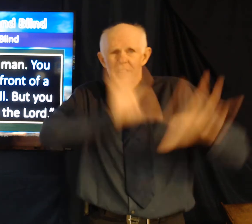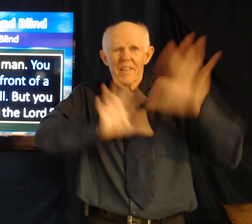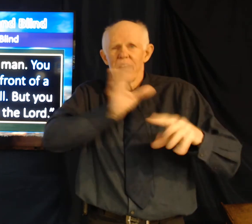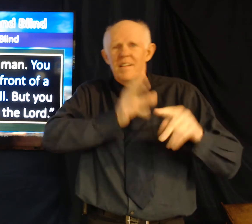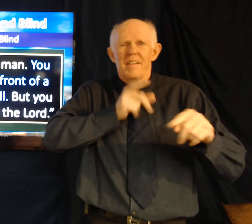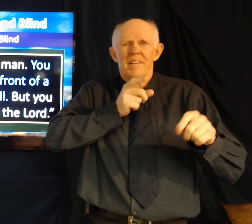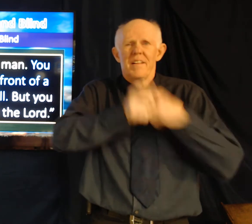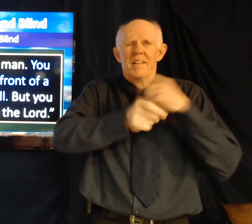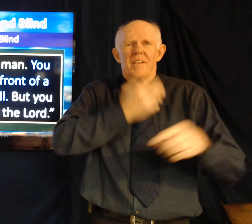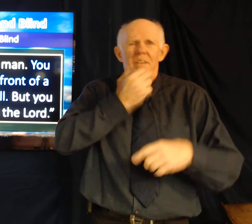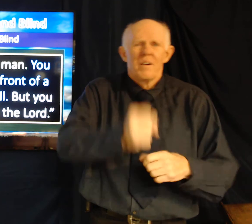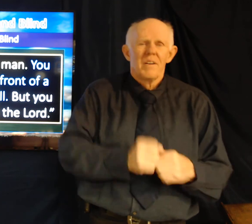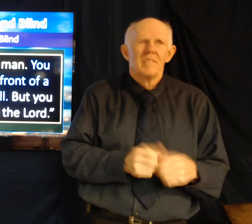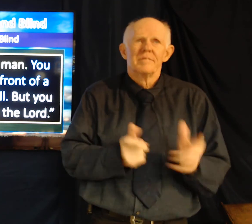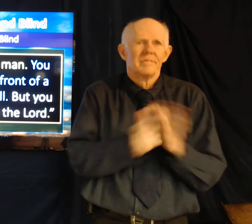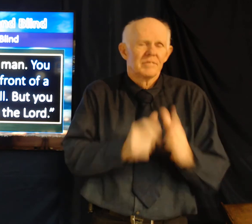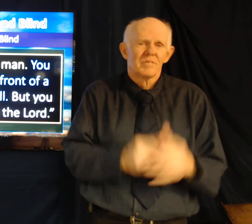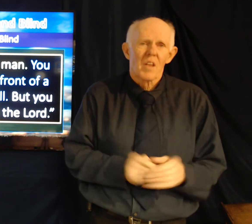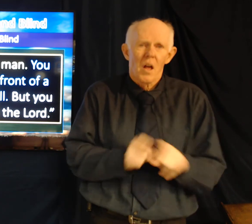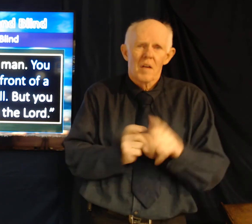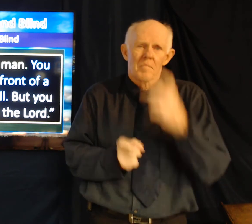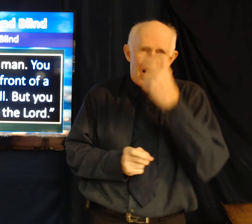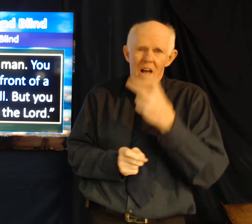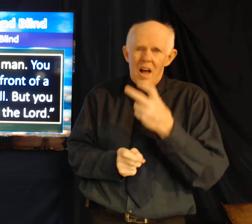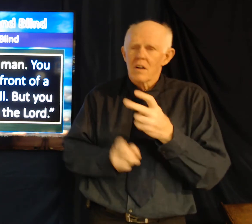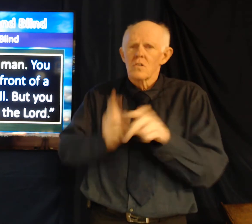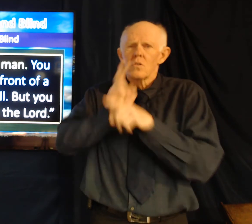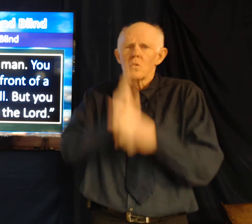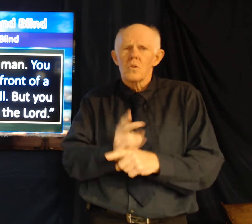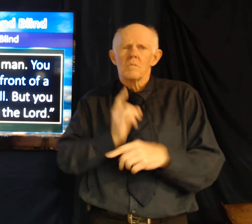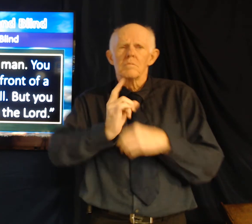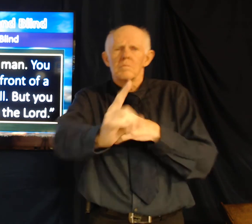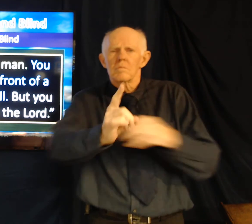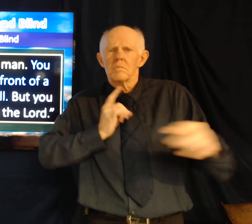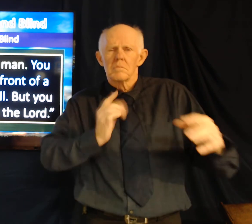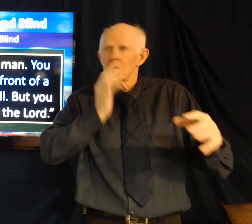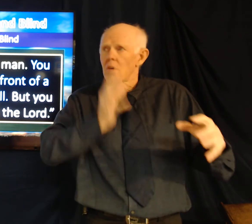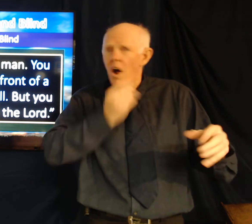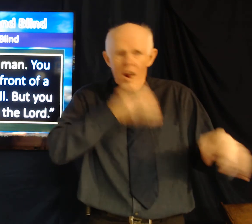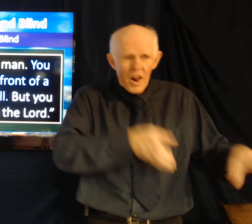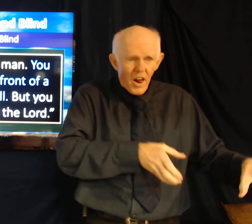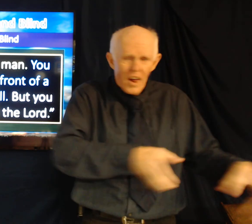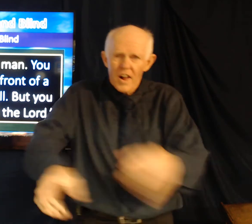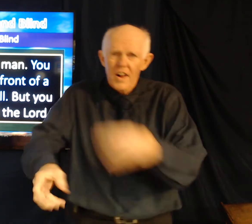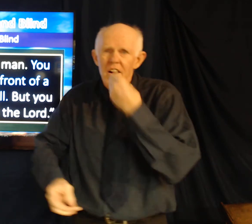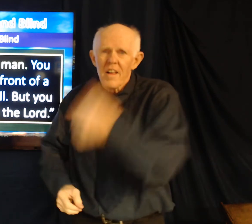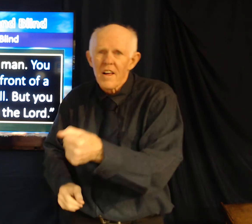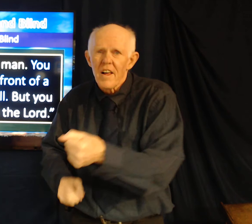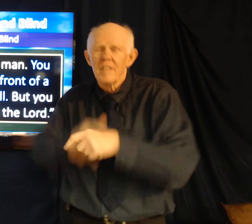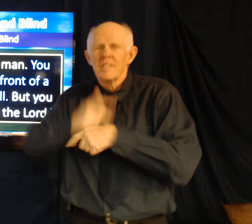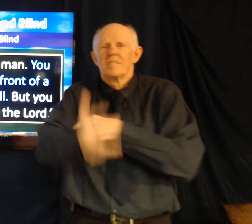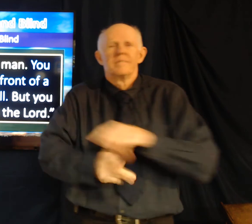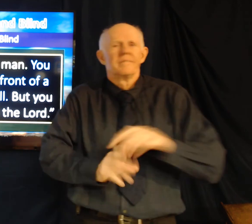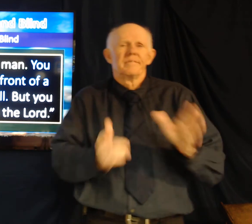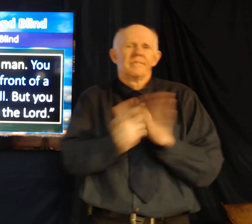Some people see deaf people and they might make fun of them. Or they see a blind person. And they might try to trip them